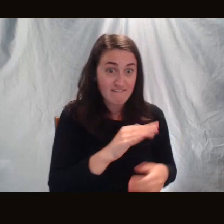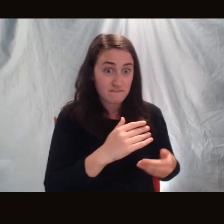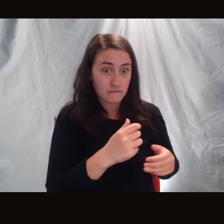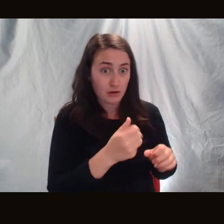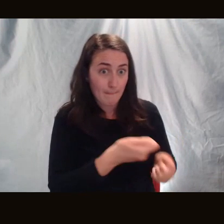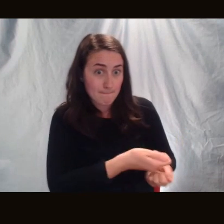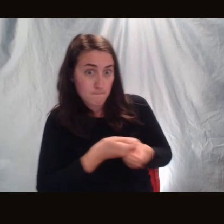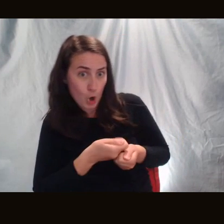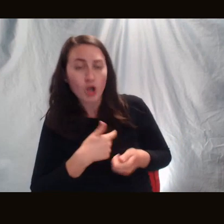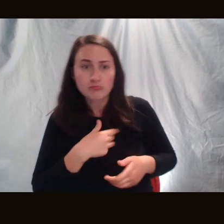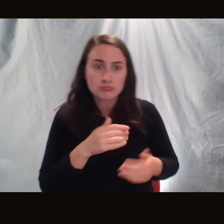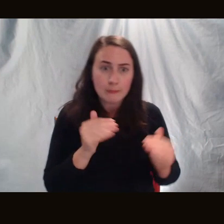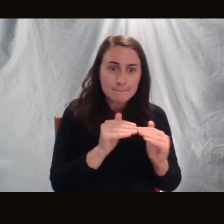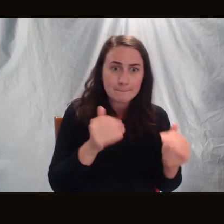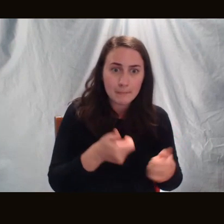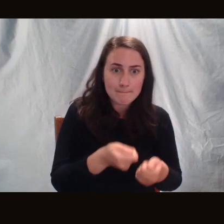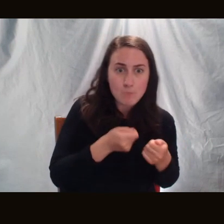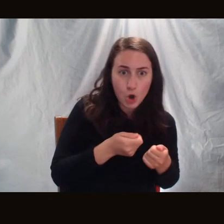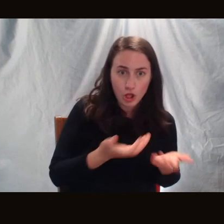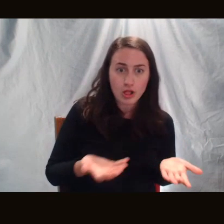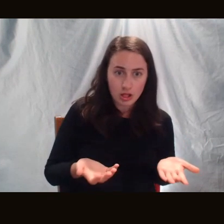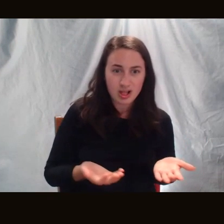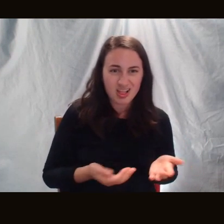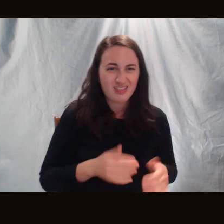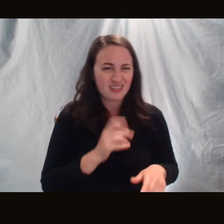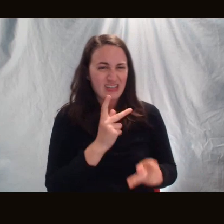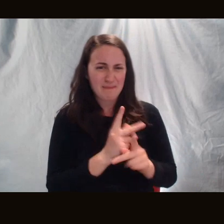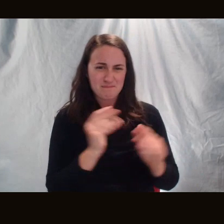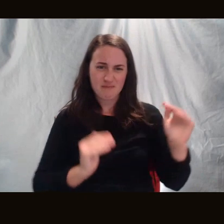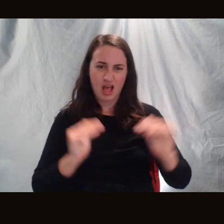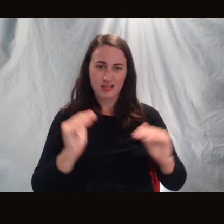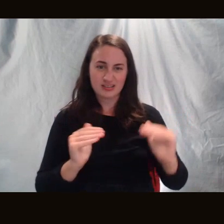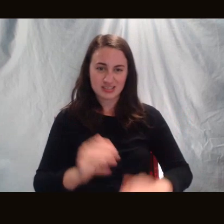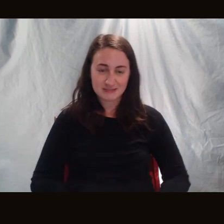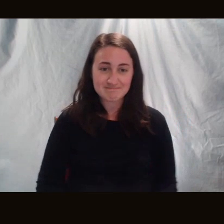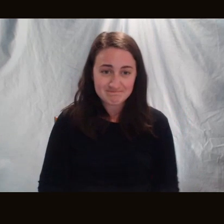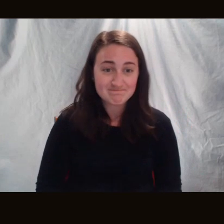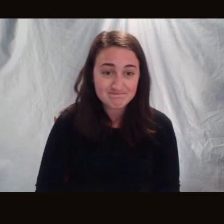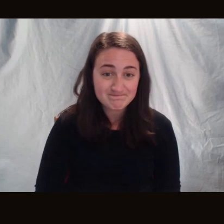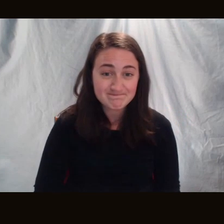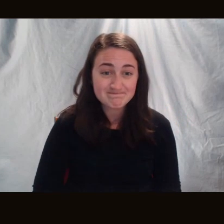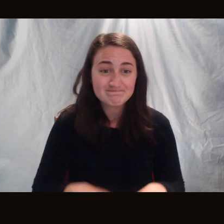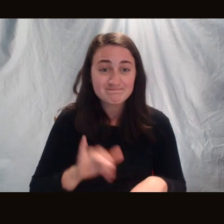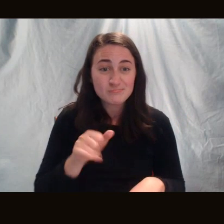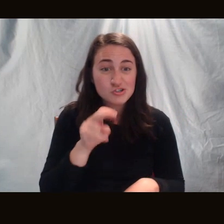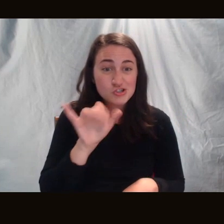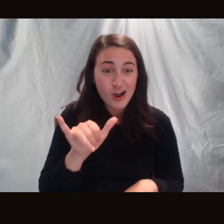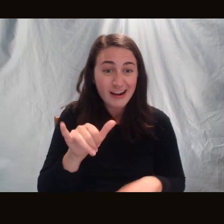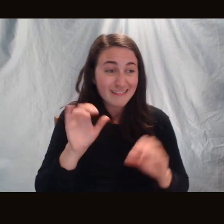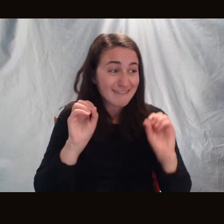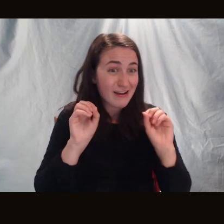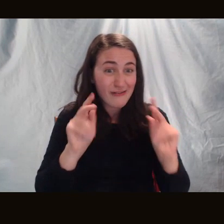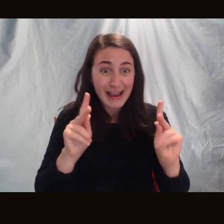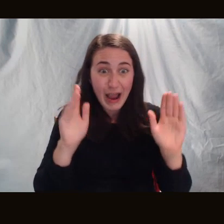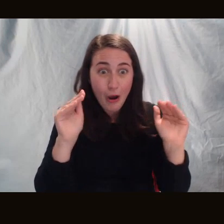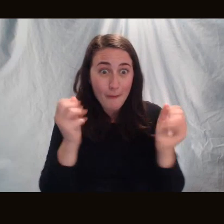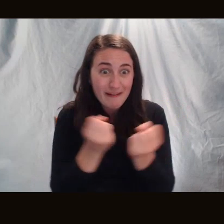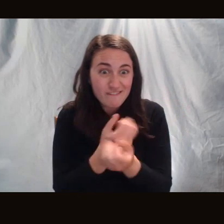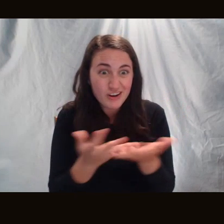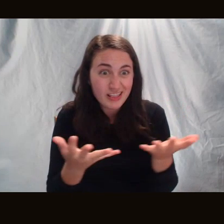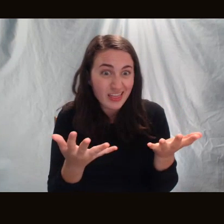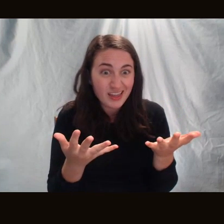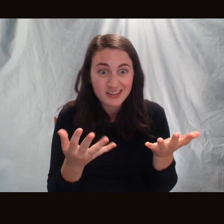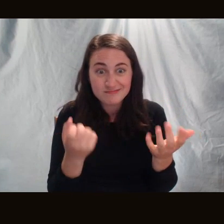pull away. Okay? Keeping that resistance, exactly. So, all right, I hope all those tips are gonna resonate and make sense and make